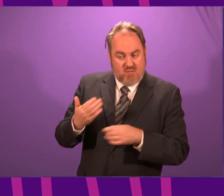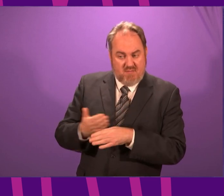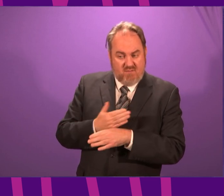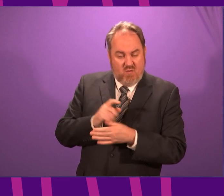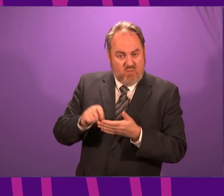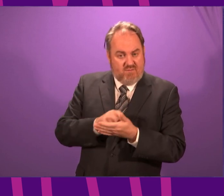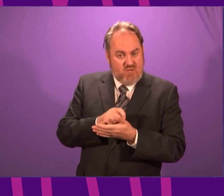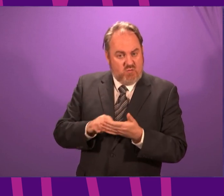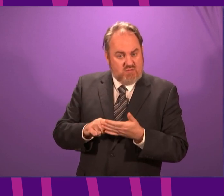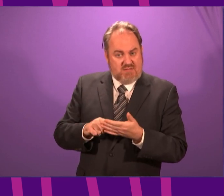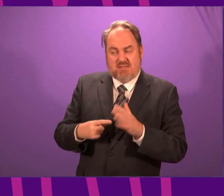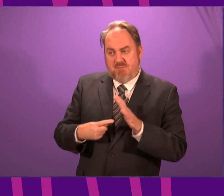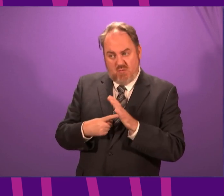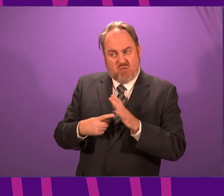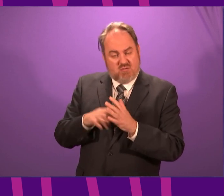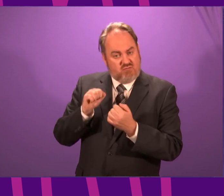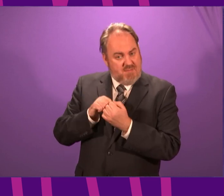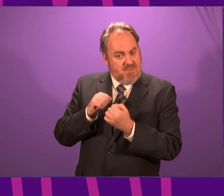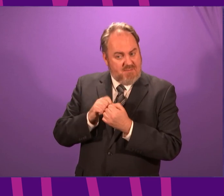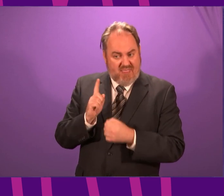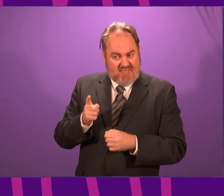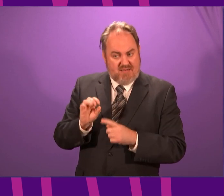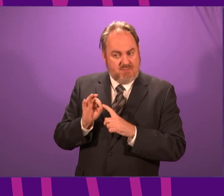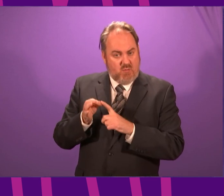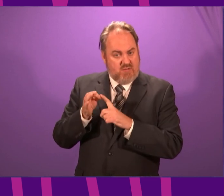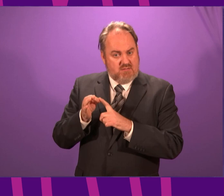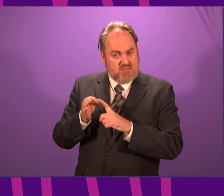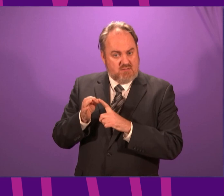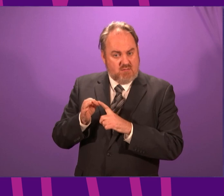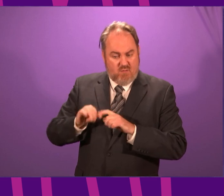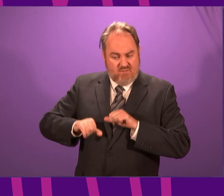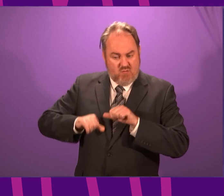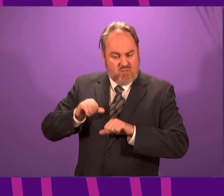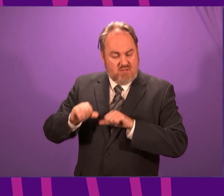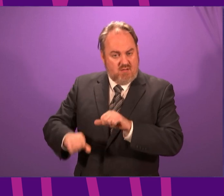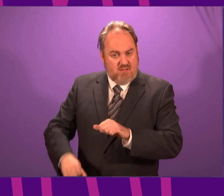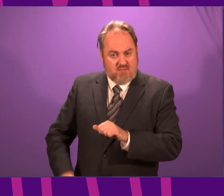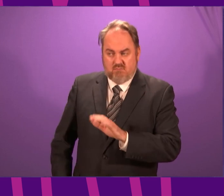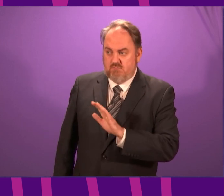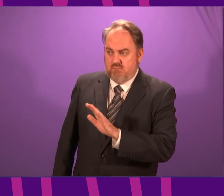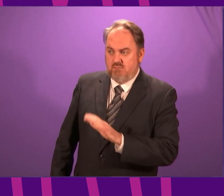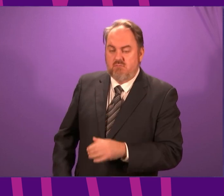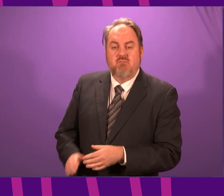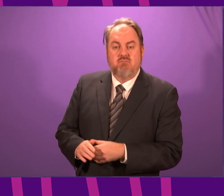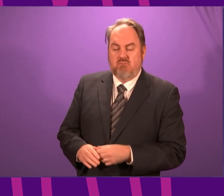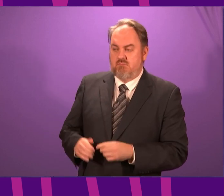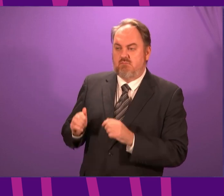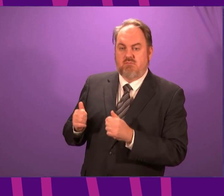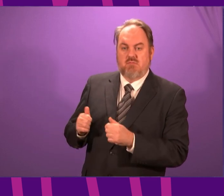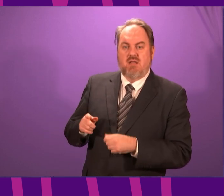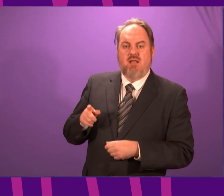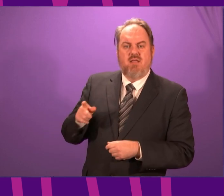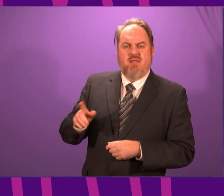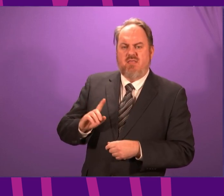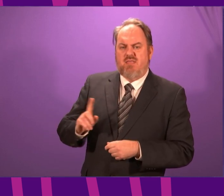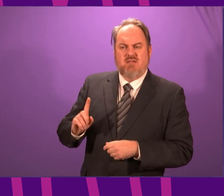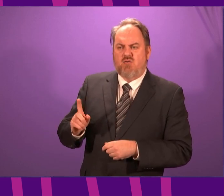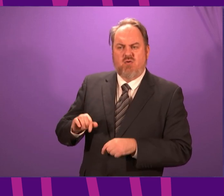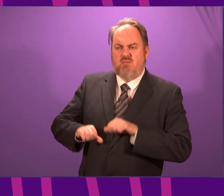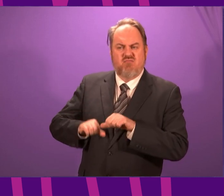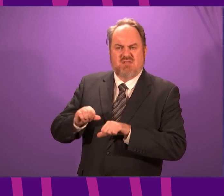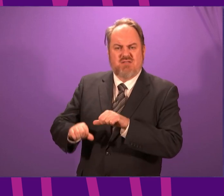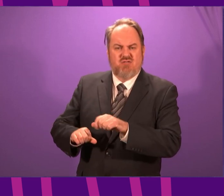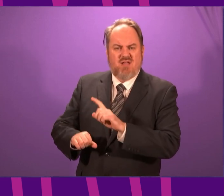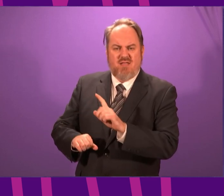this chamber. Thank you. Thank you very much. Again, that is a point of argument or a point of debate. It's not a point of procedure for me to rule